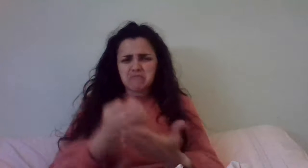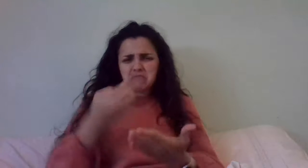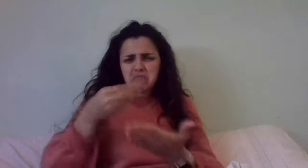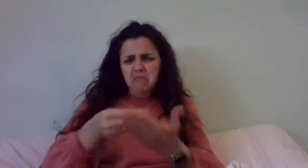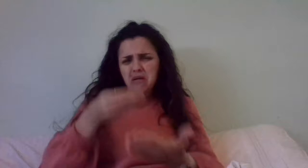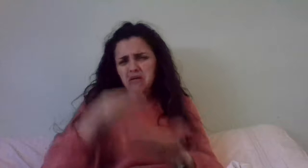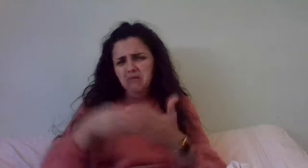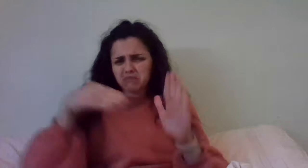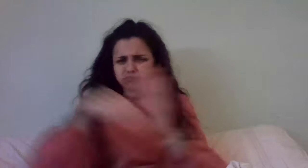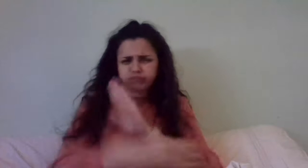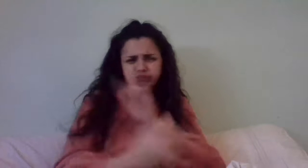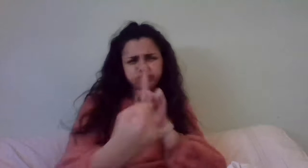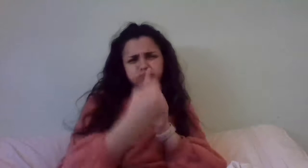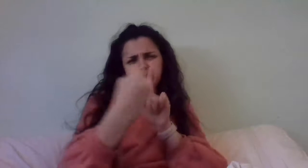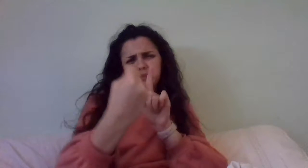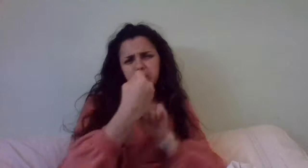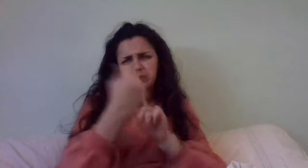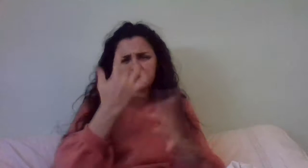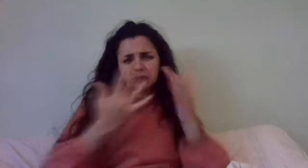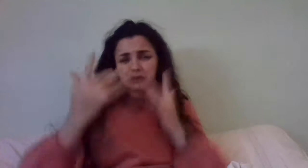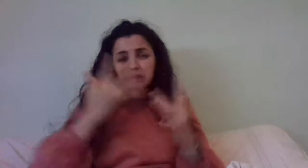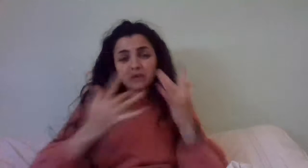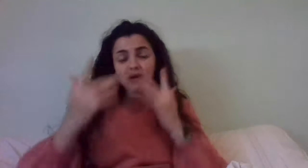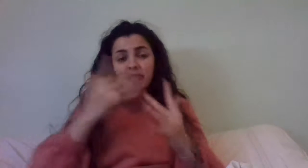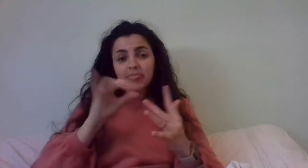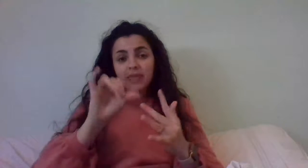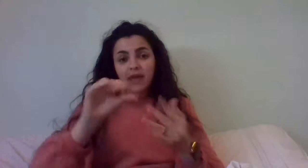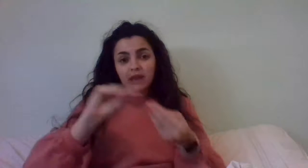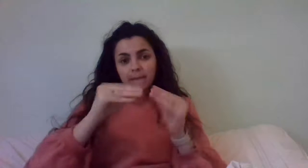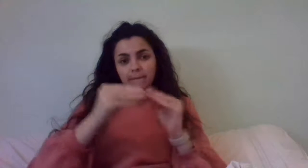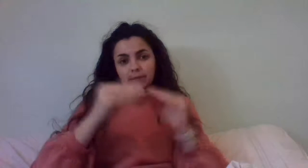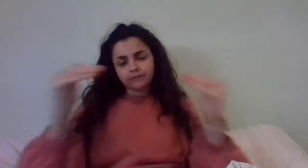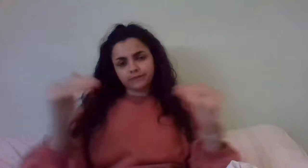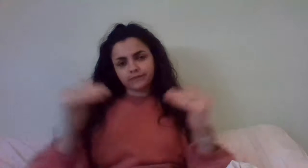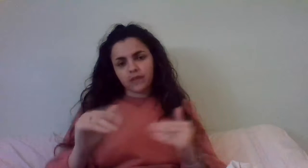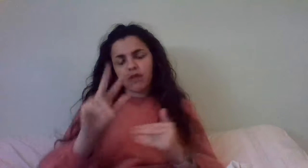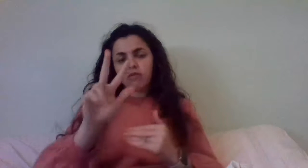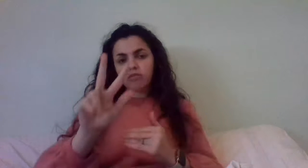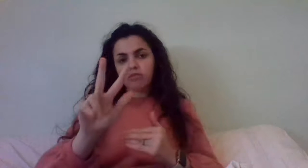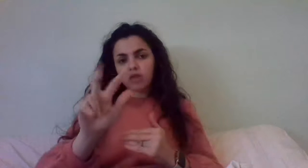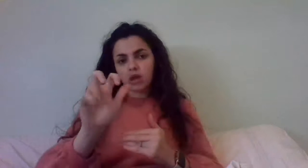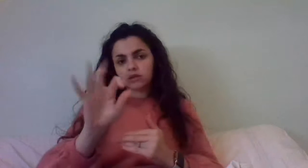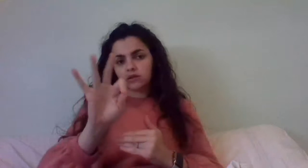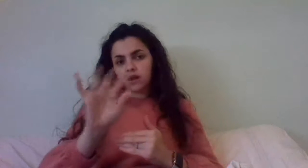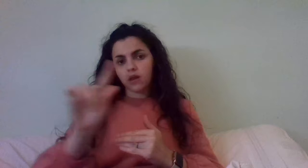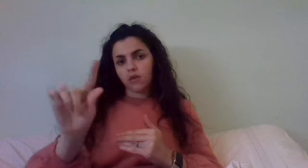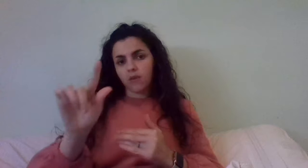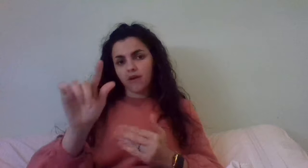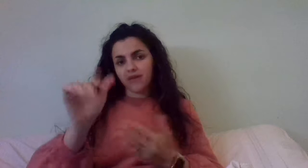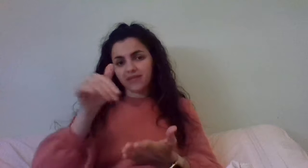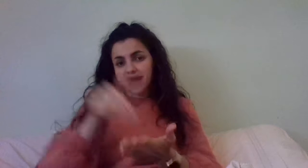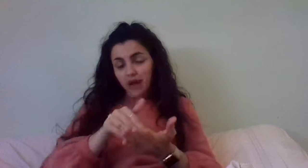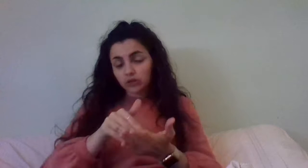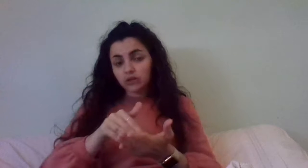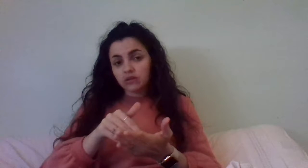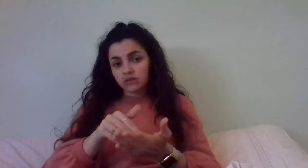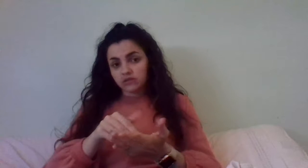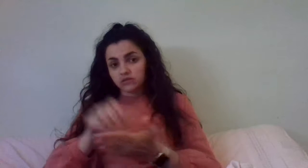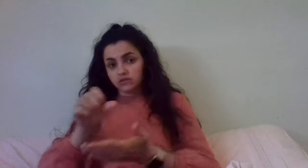world, that number drops to 391,000 people moving from the southern part of the United States to the northern urban